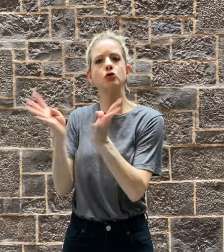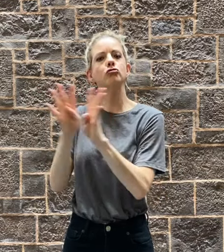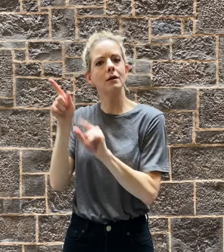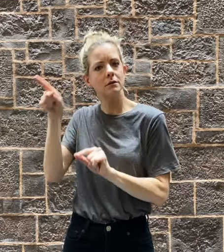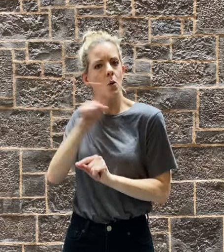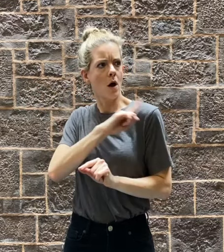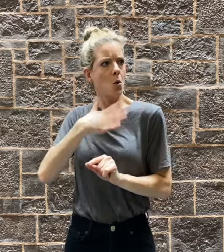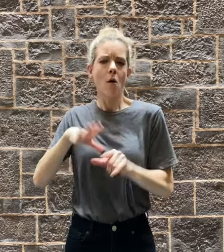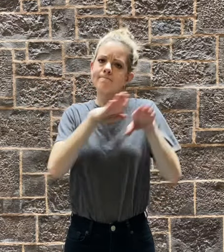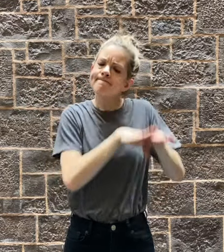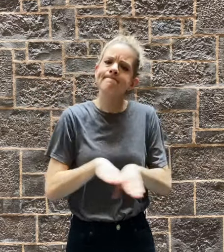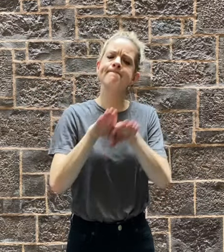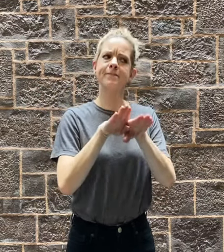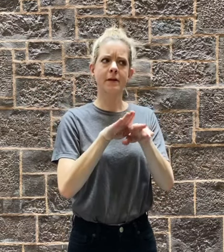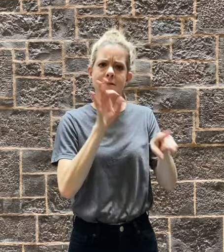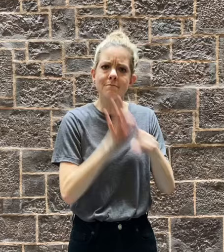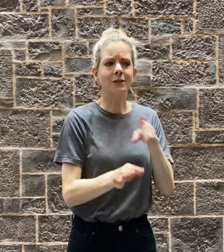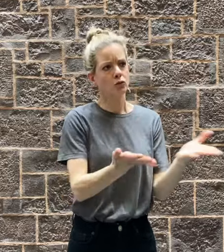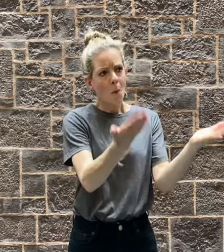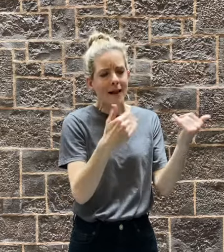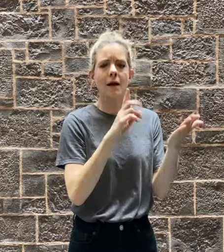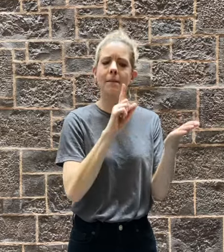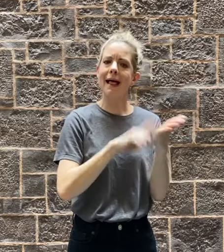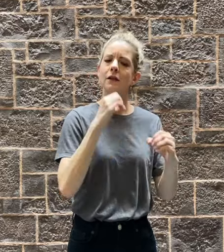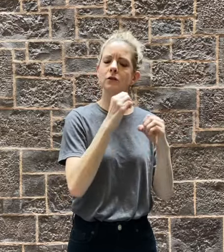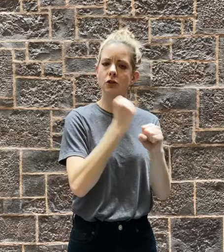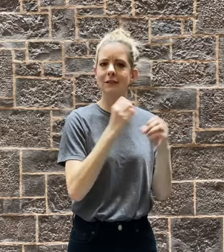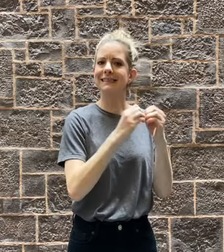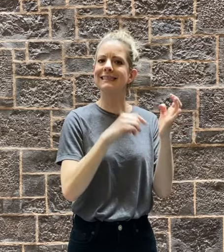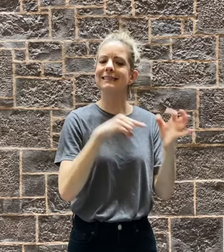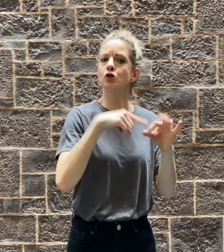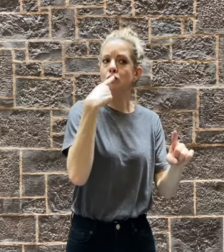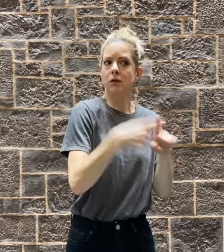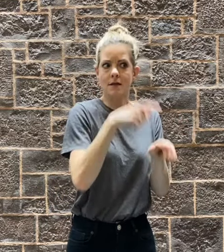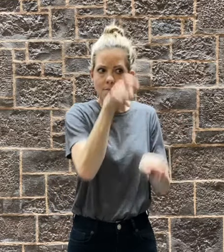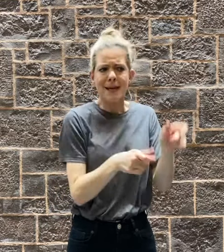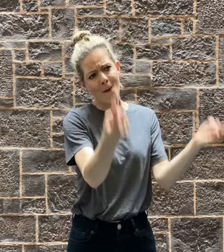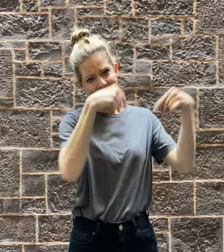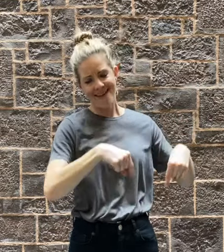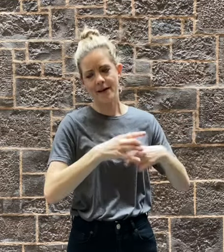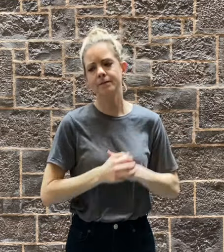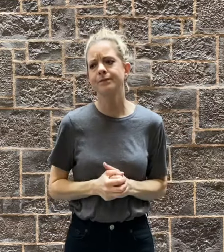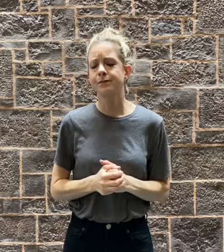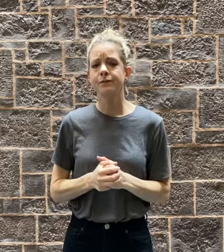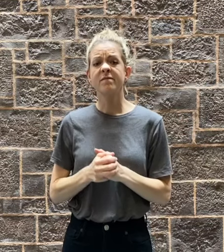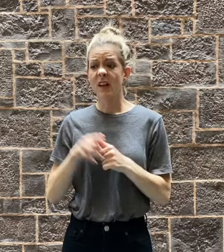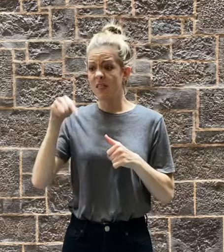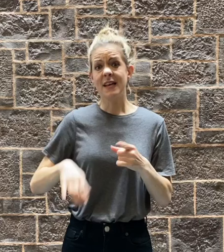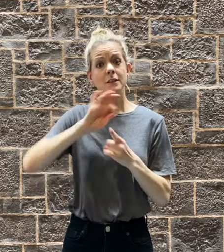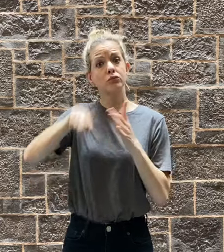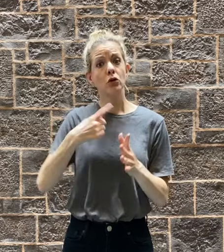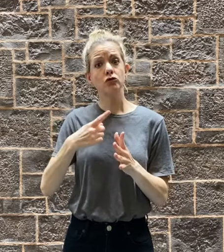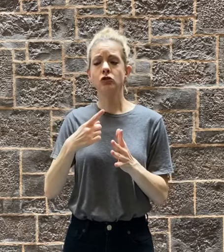particularly welcoming to our LGBTQ+ audiences. Queering RAM is an ongoing process, but we hope that this project leaves a